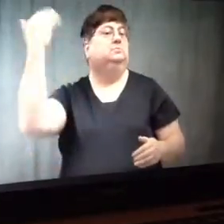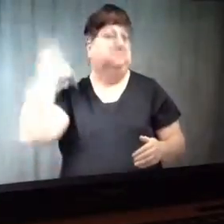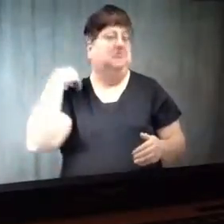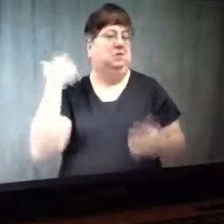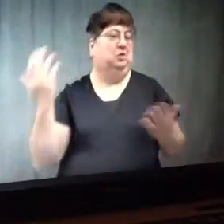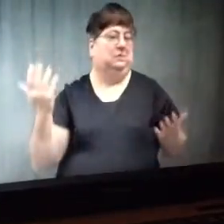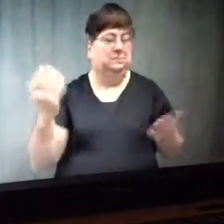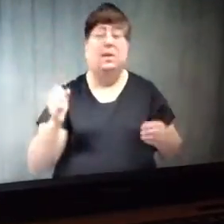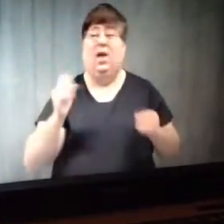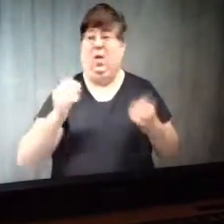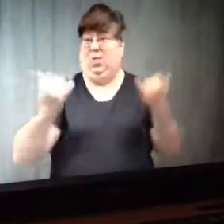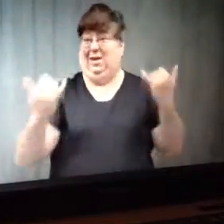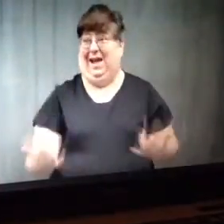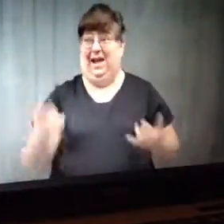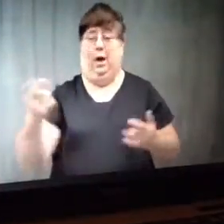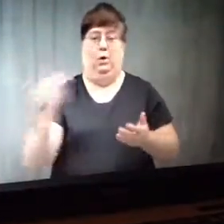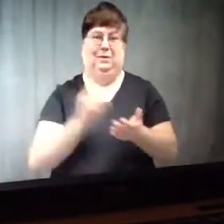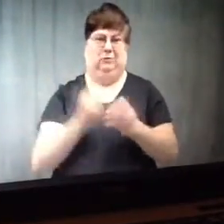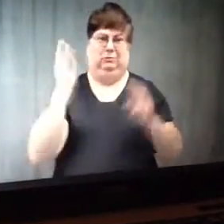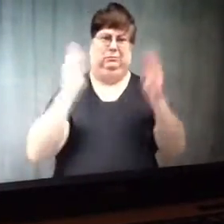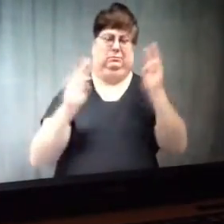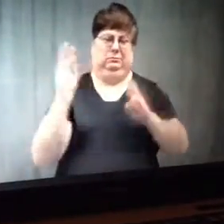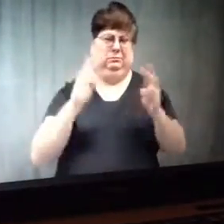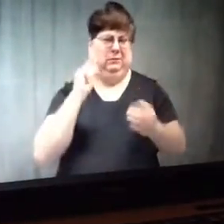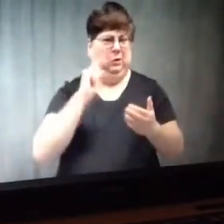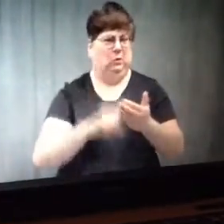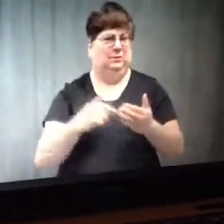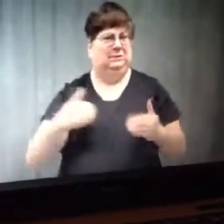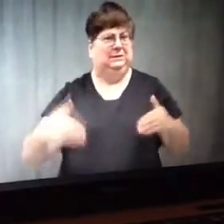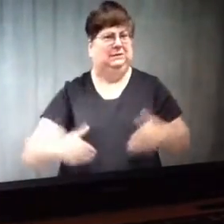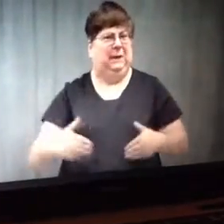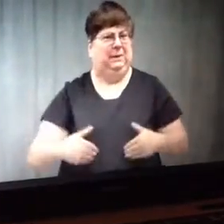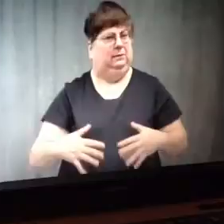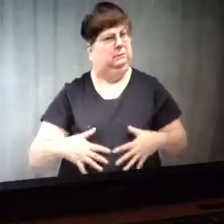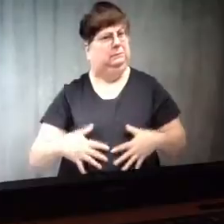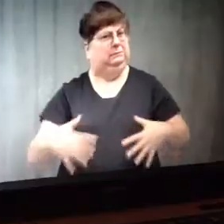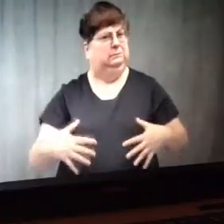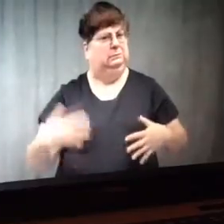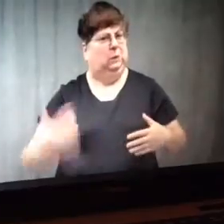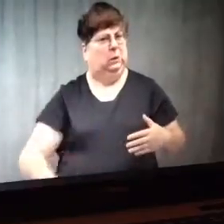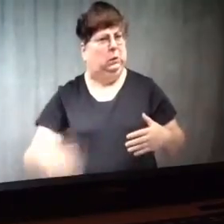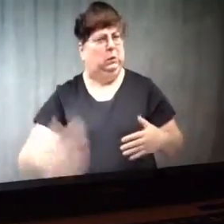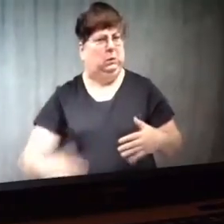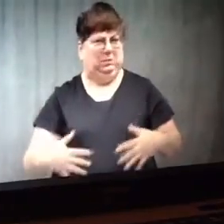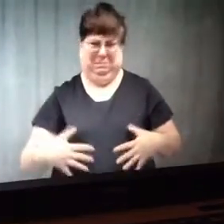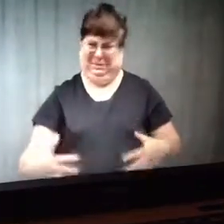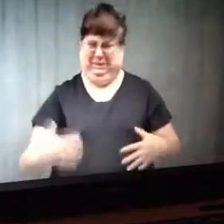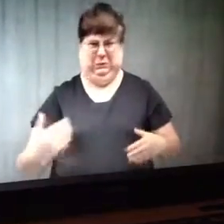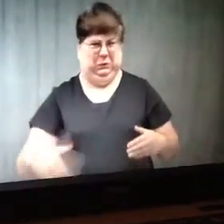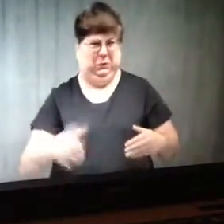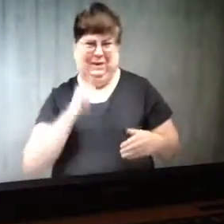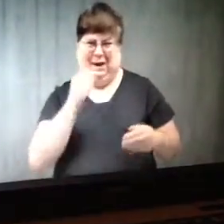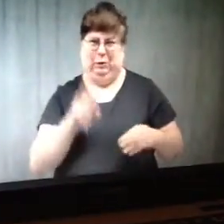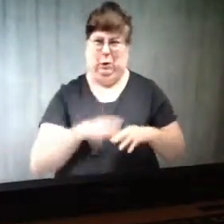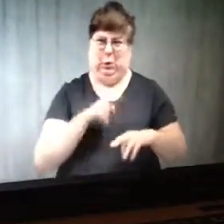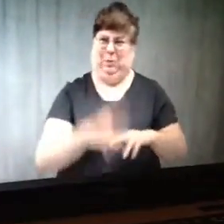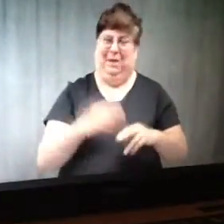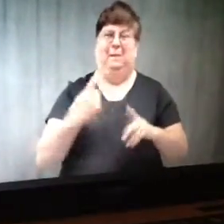cancer. And I used to have breast cancer. So now the doctors are kind of worried because my stomach had gotten a little bit bloated, a little bit